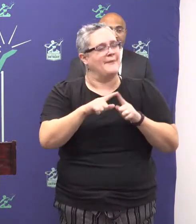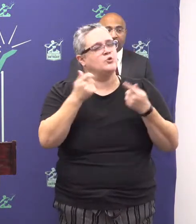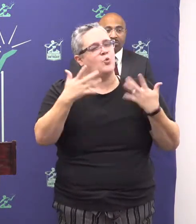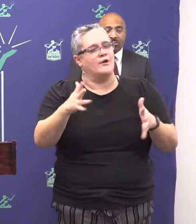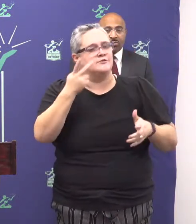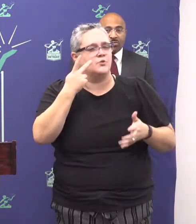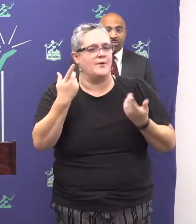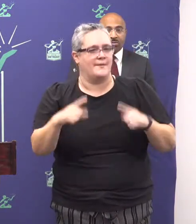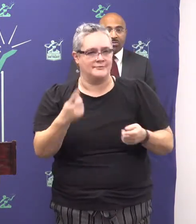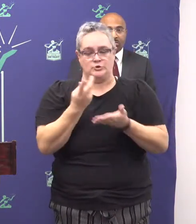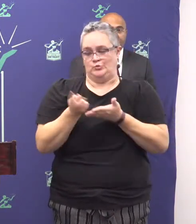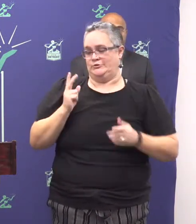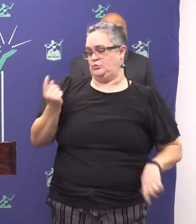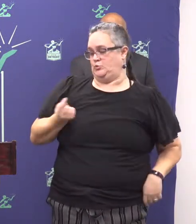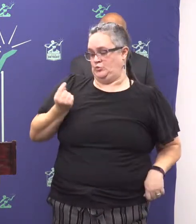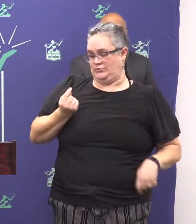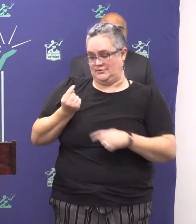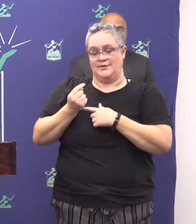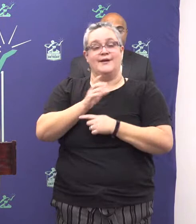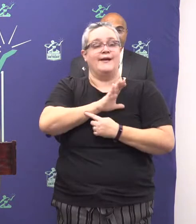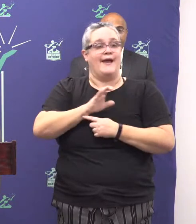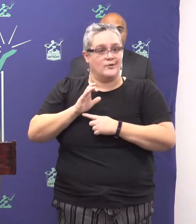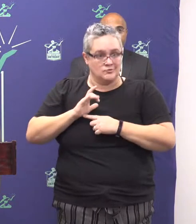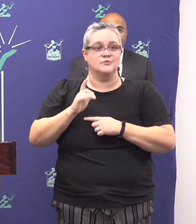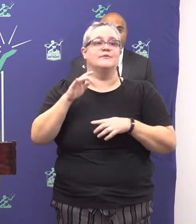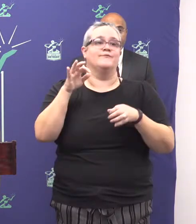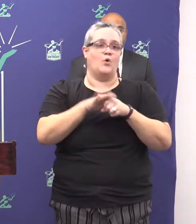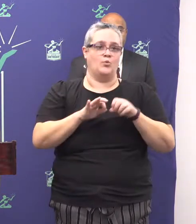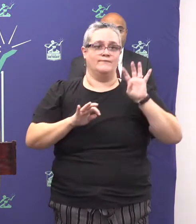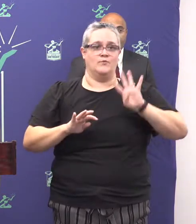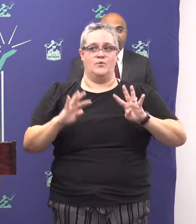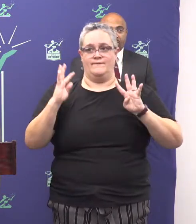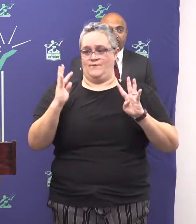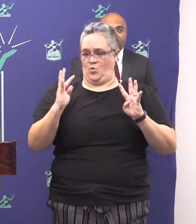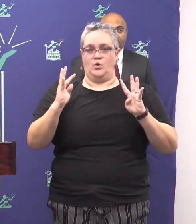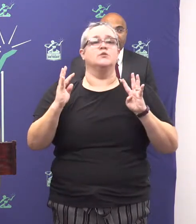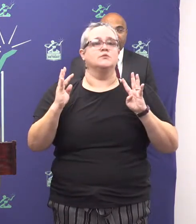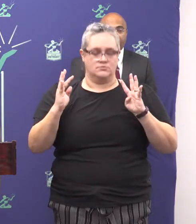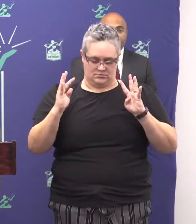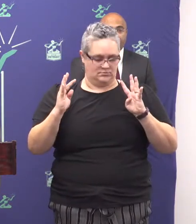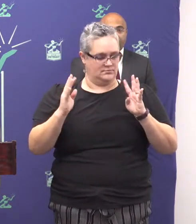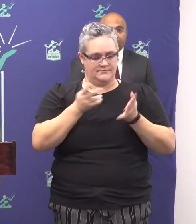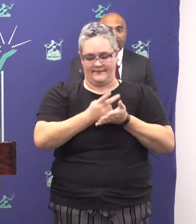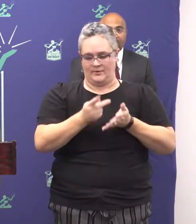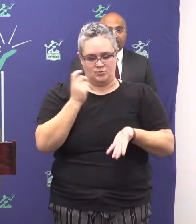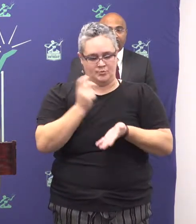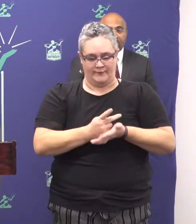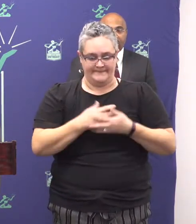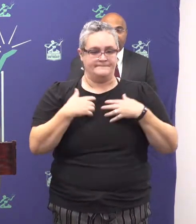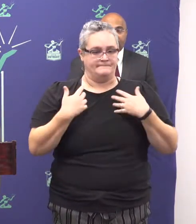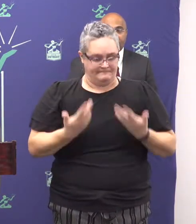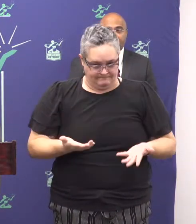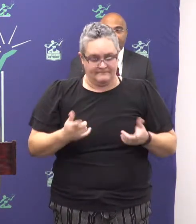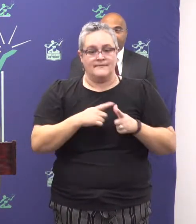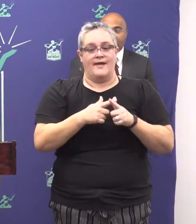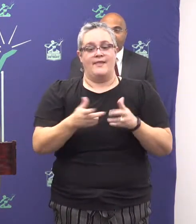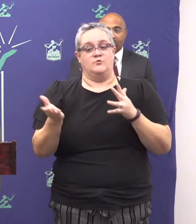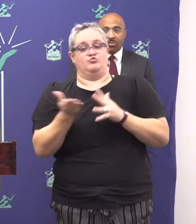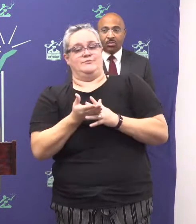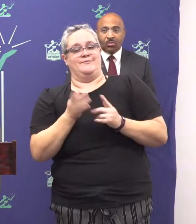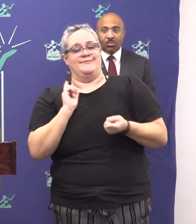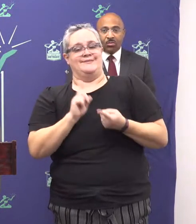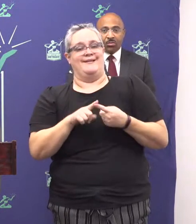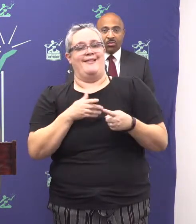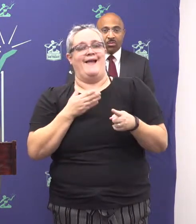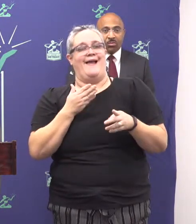ago Tuesday. Council, on a 4-4 vote, failed to approve it. And then recessed until after